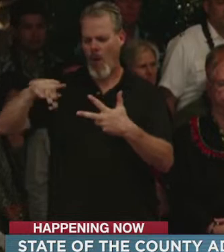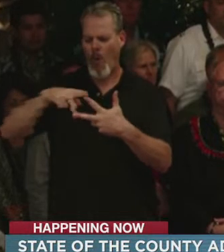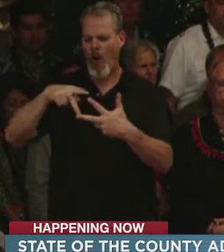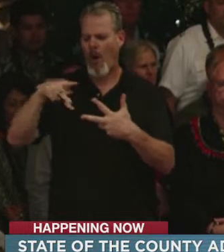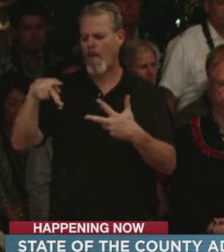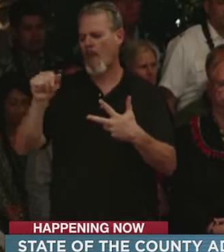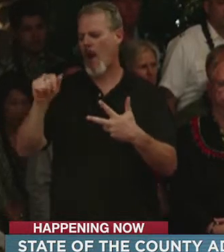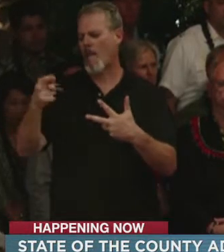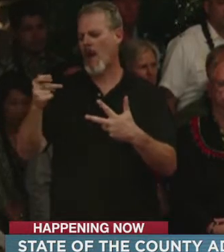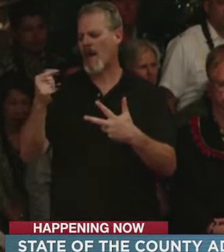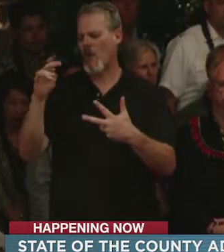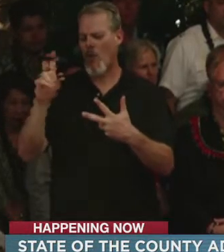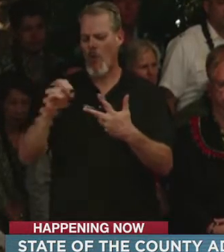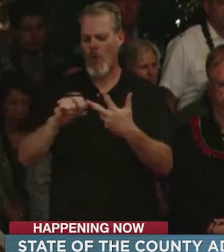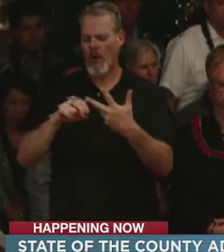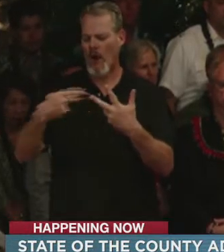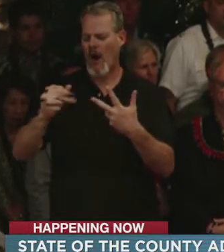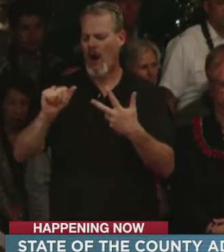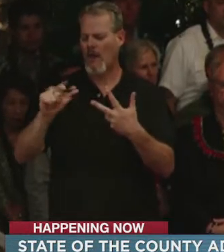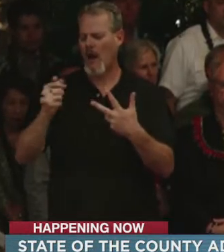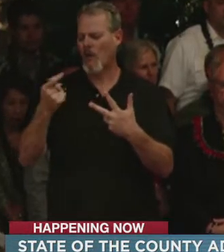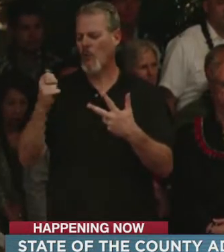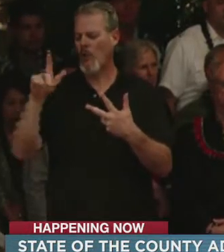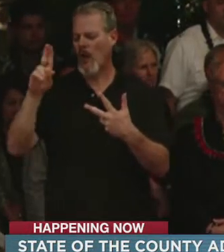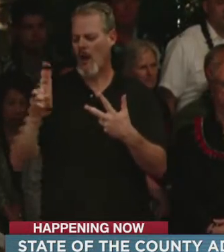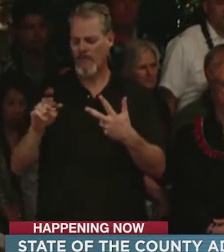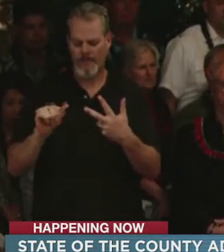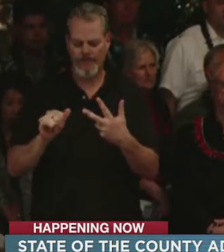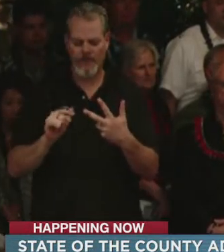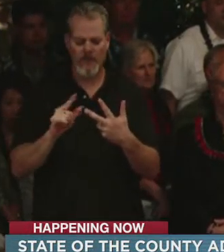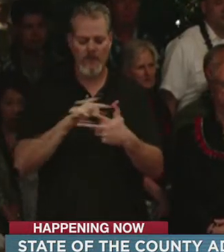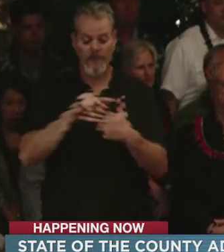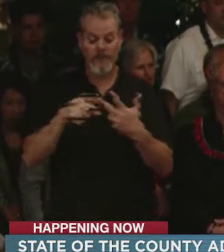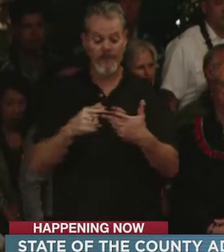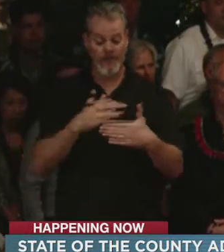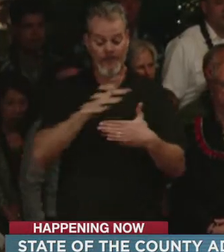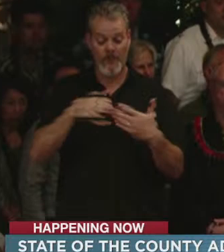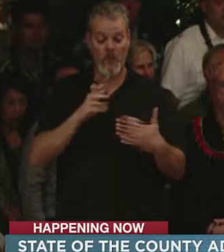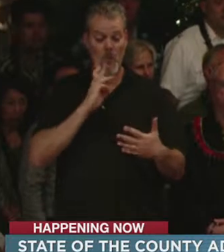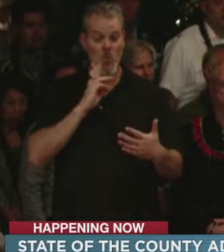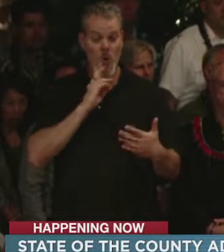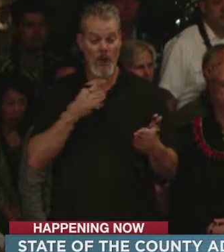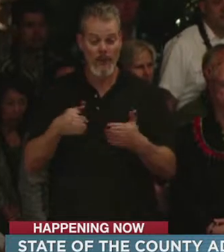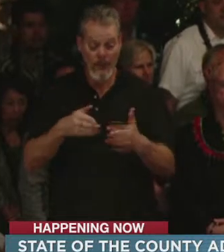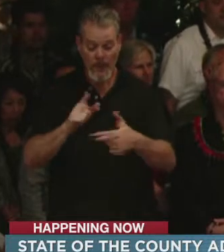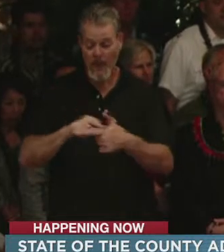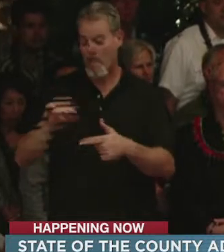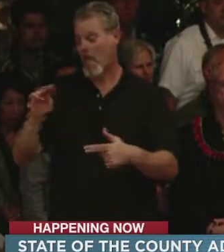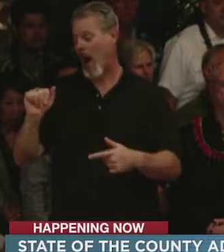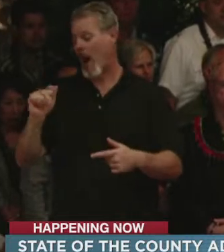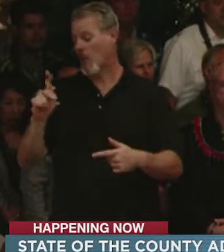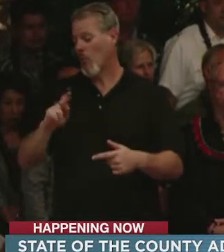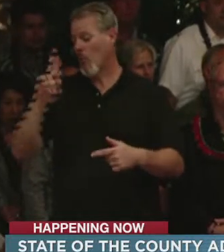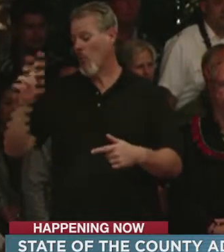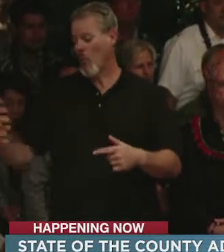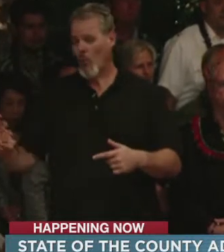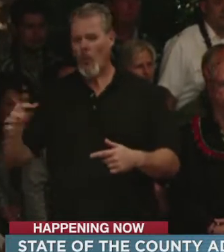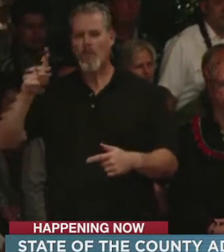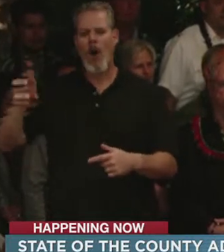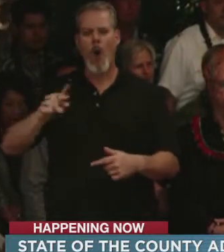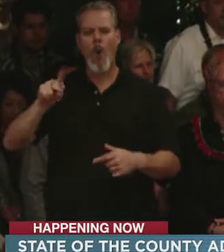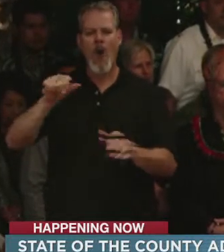Papaiko, and Halaula. The completed waterline projects in Maku'u and Pahoa area